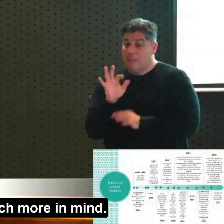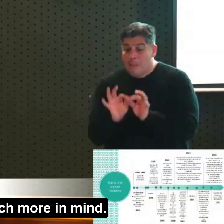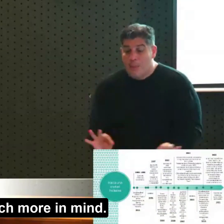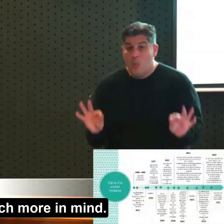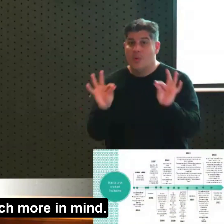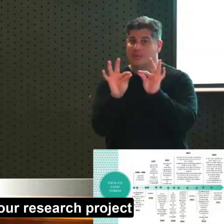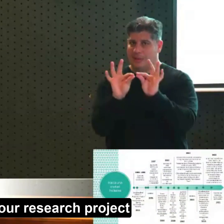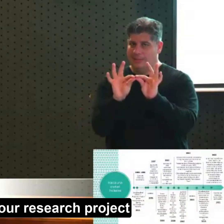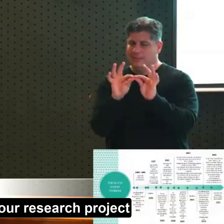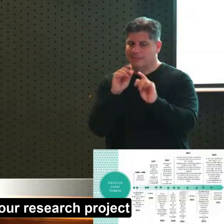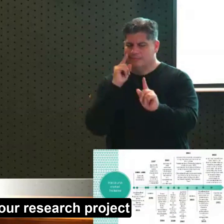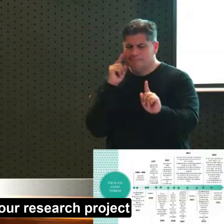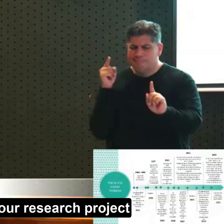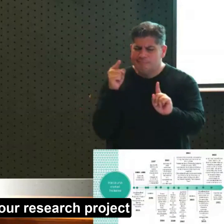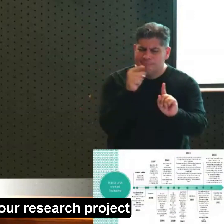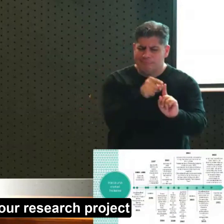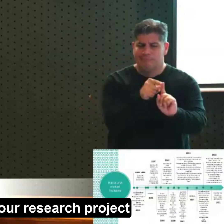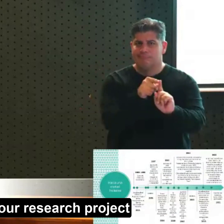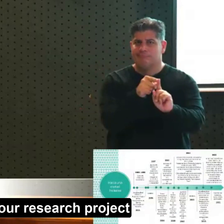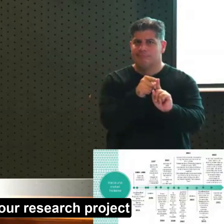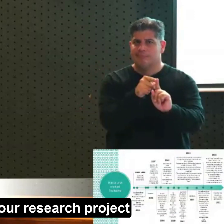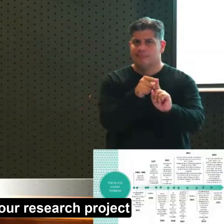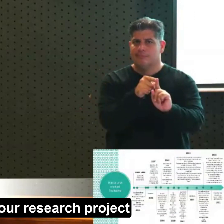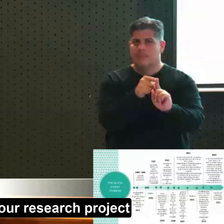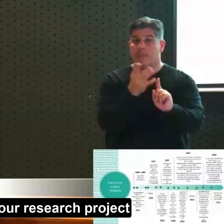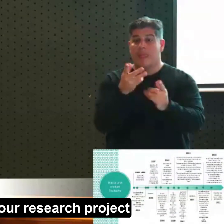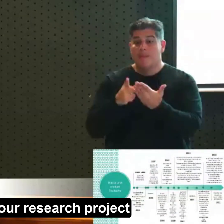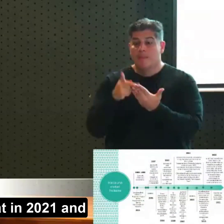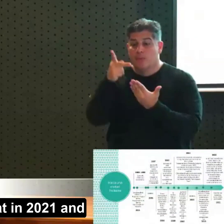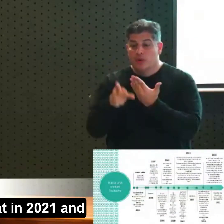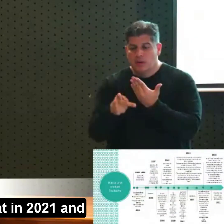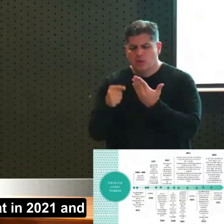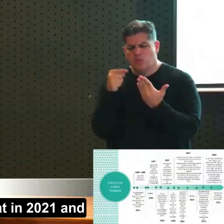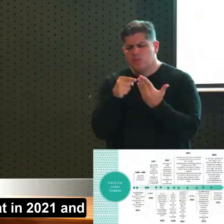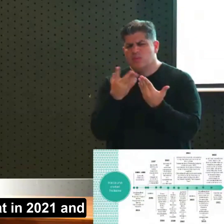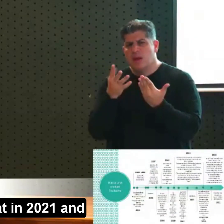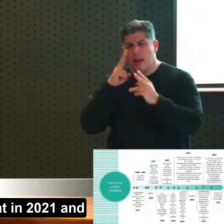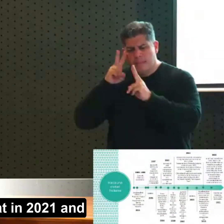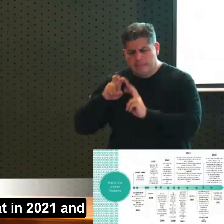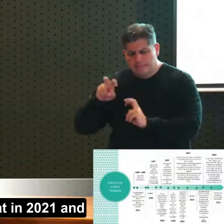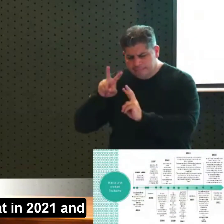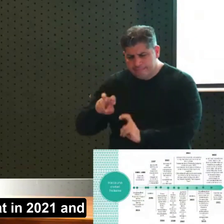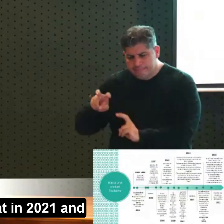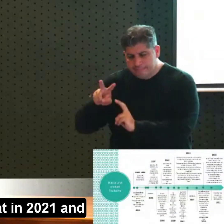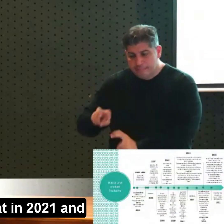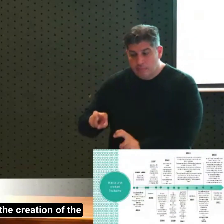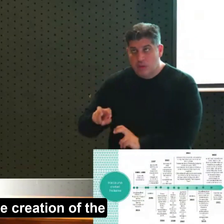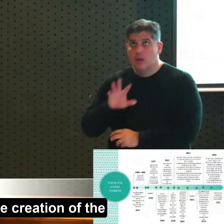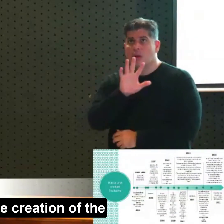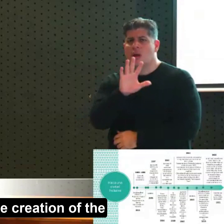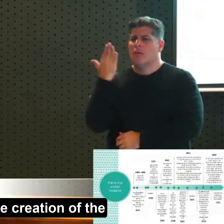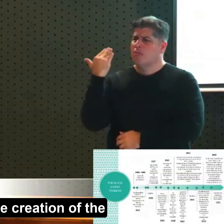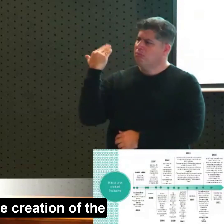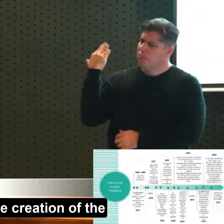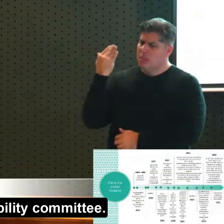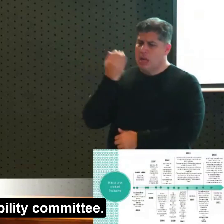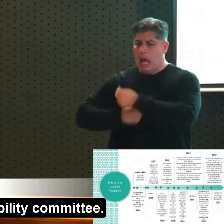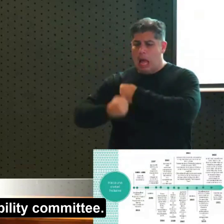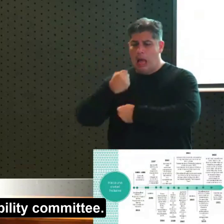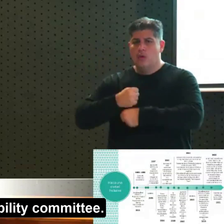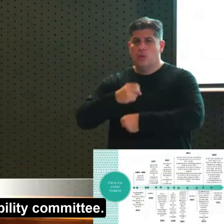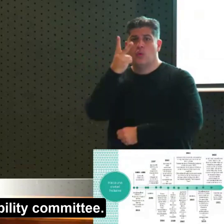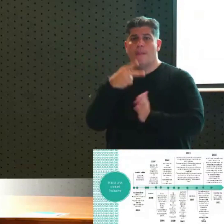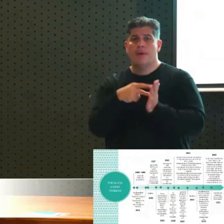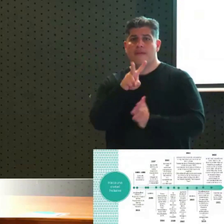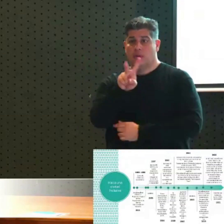bearing much more in mind the goal of our research project is that in 2021, there was the creation of the